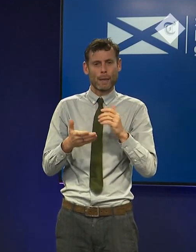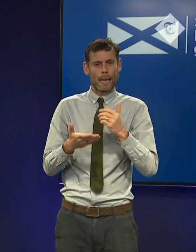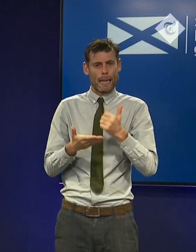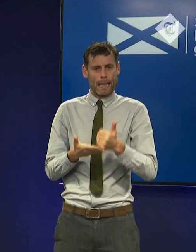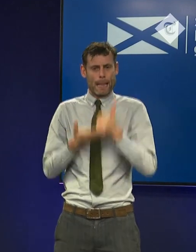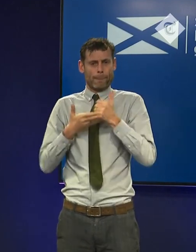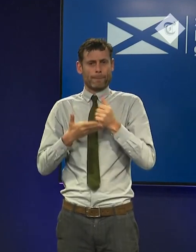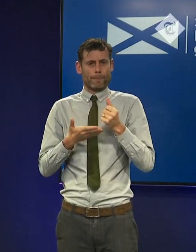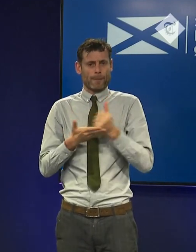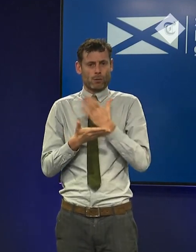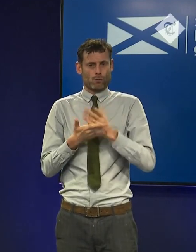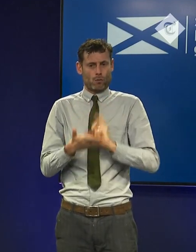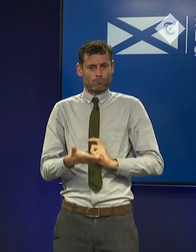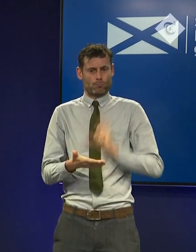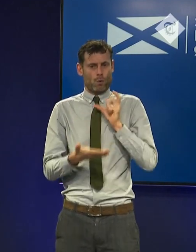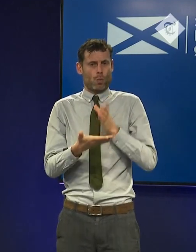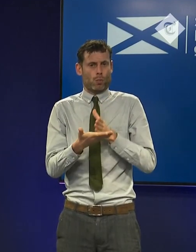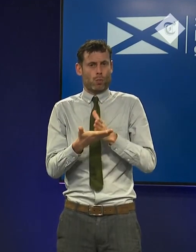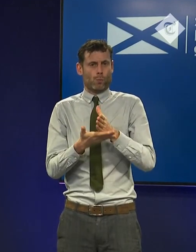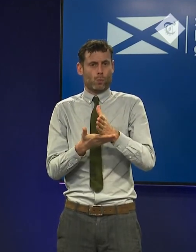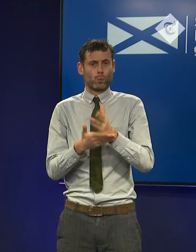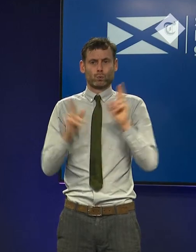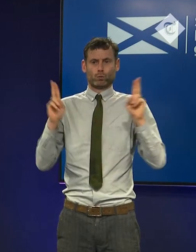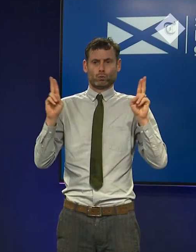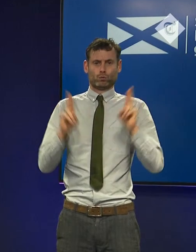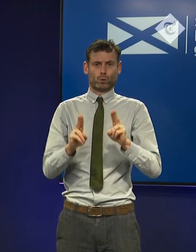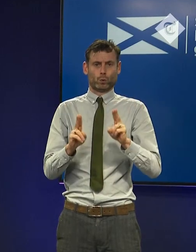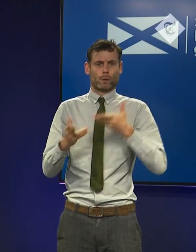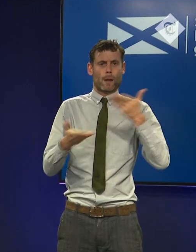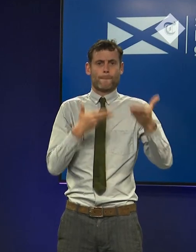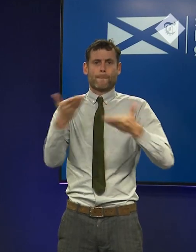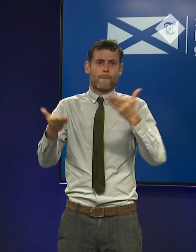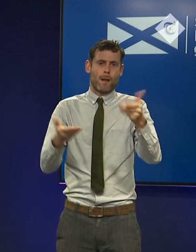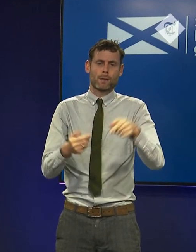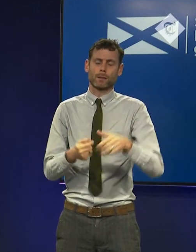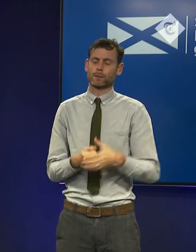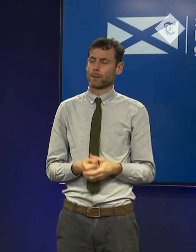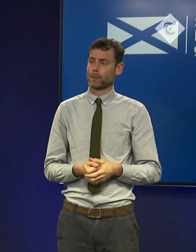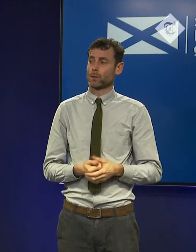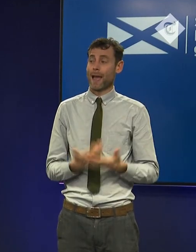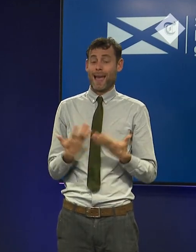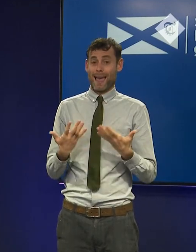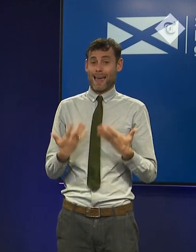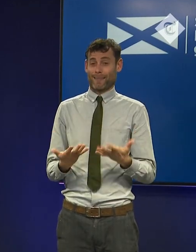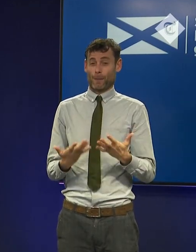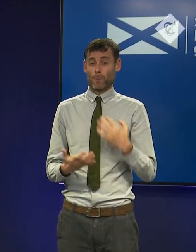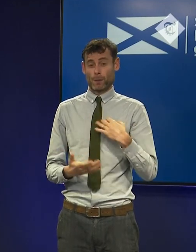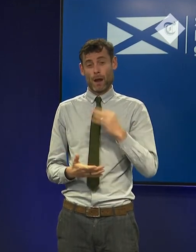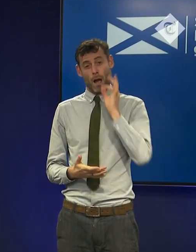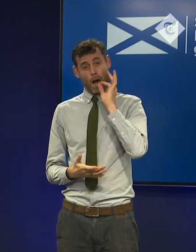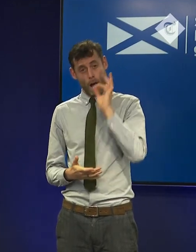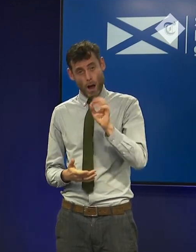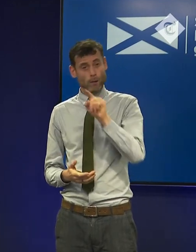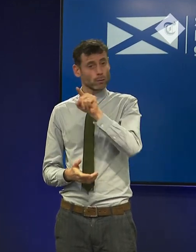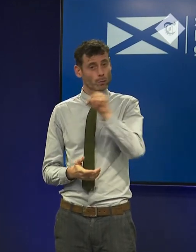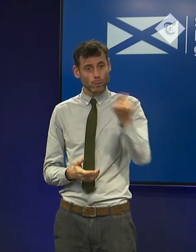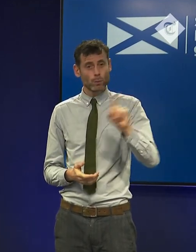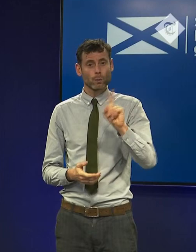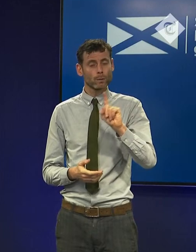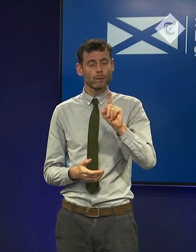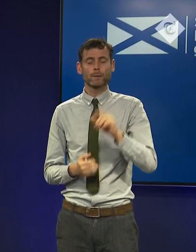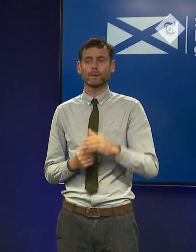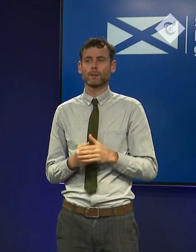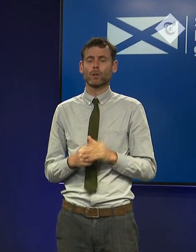additional confidence that we're reducing the risk. One of the things I would encourage people, particularly at this point in time of the year, to be doing as